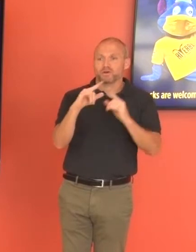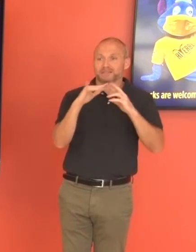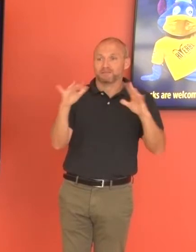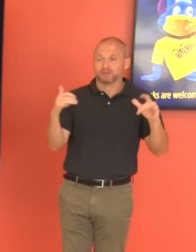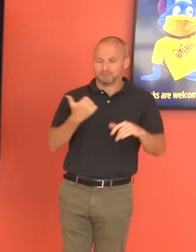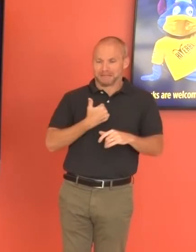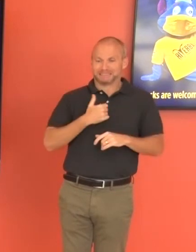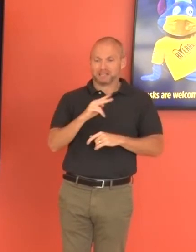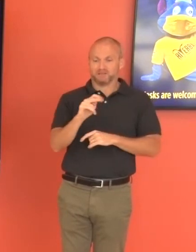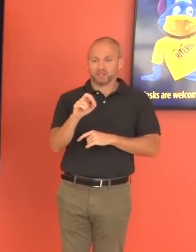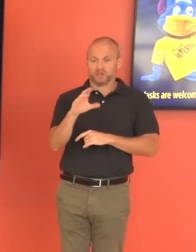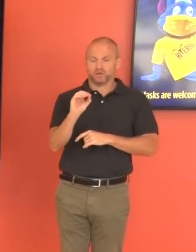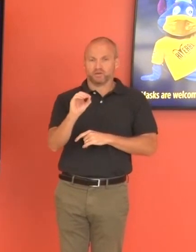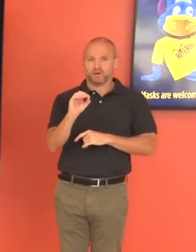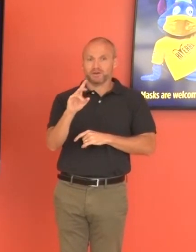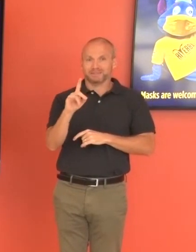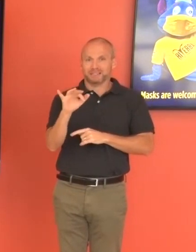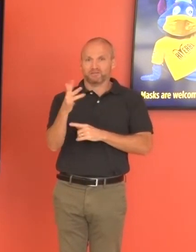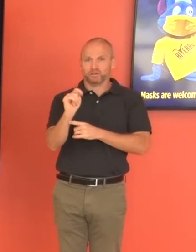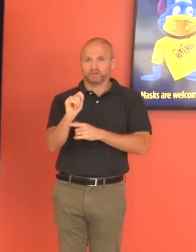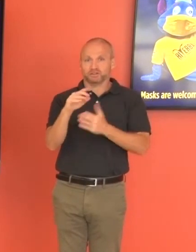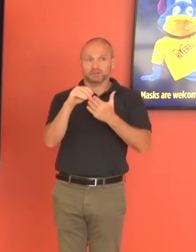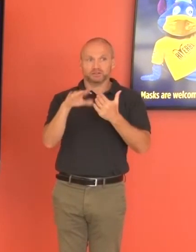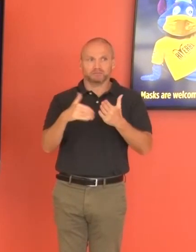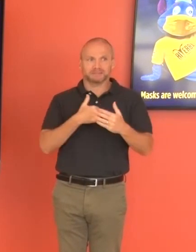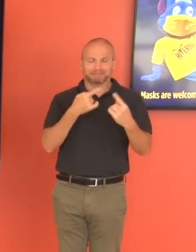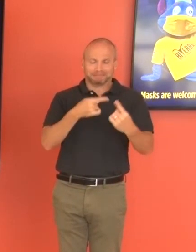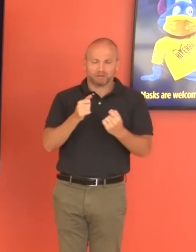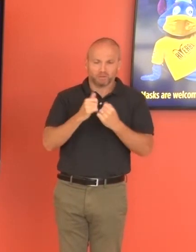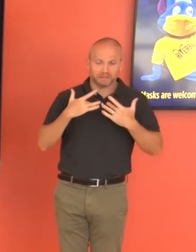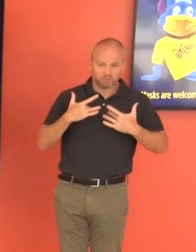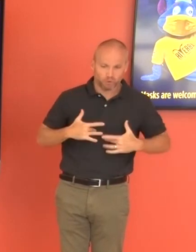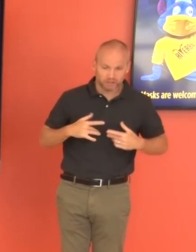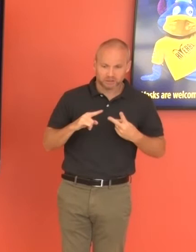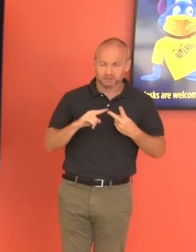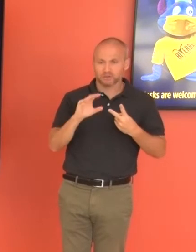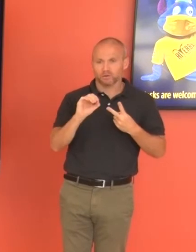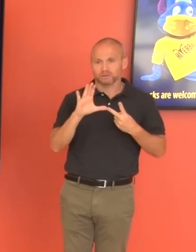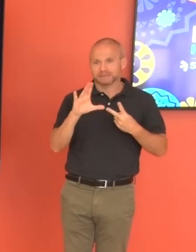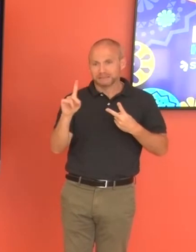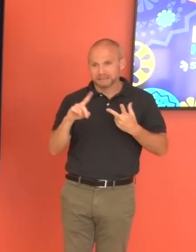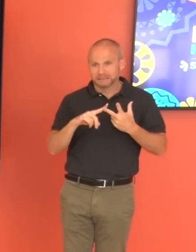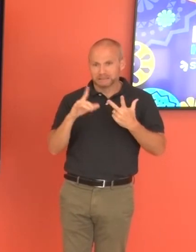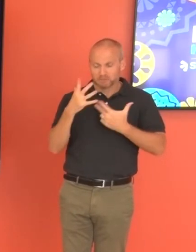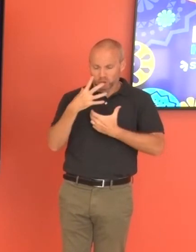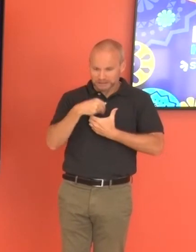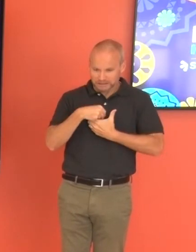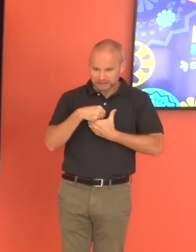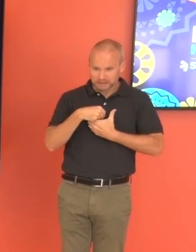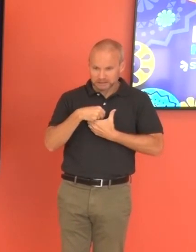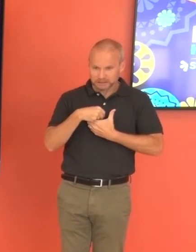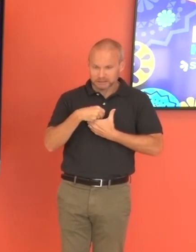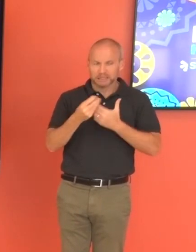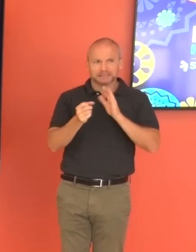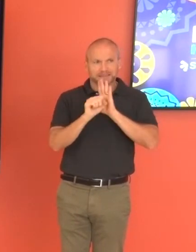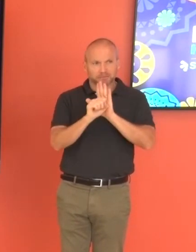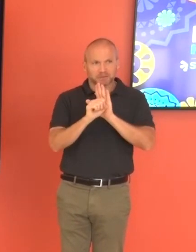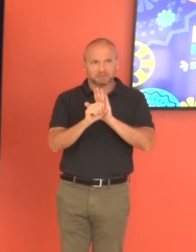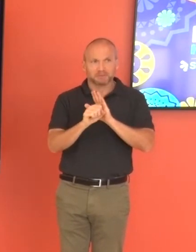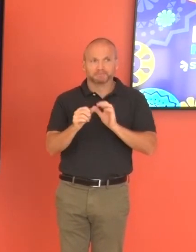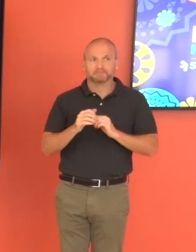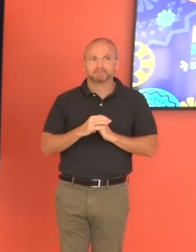am a neurodivergent student. I struggle with depression, OCD, autistic symptoms,